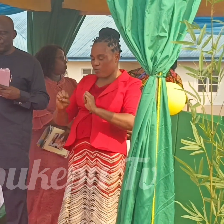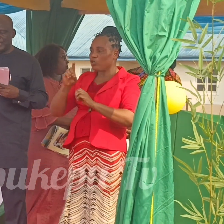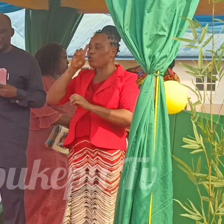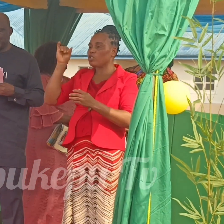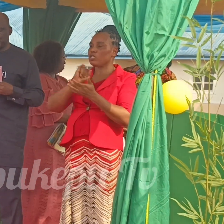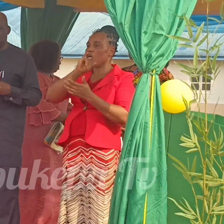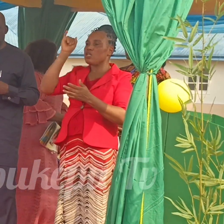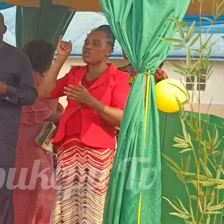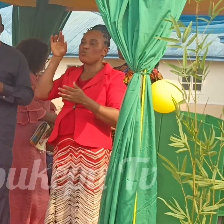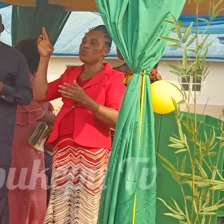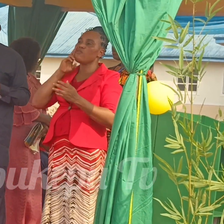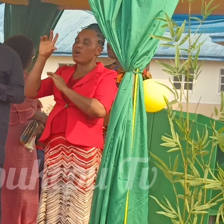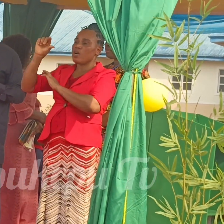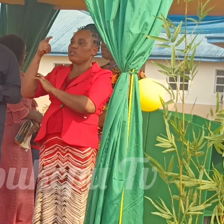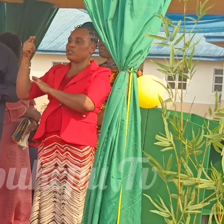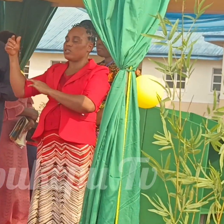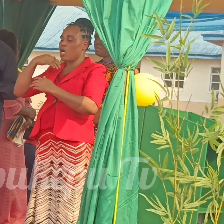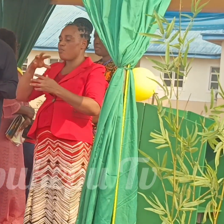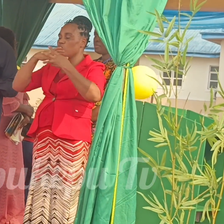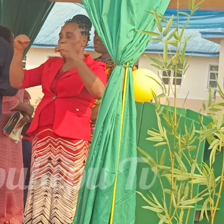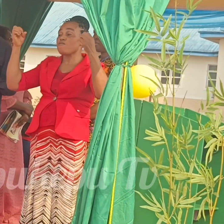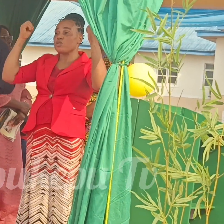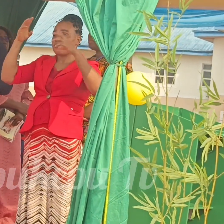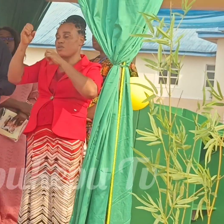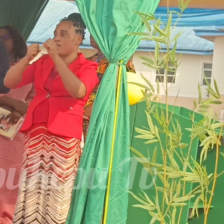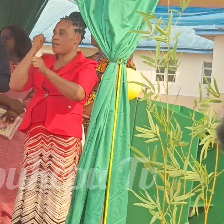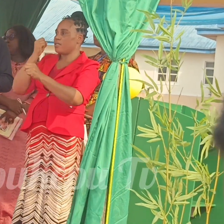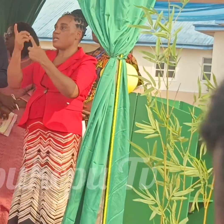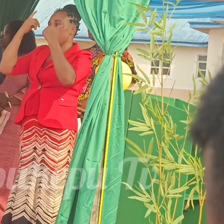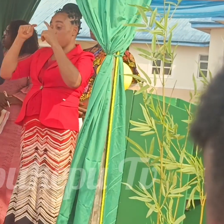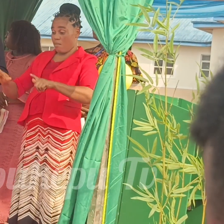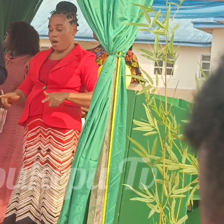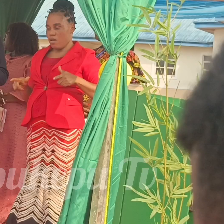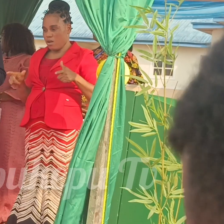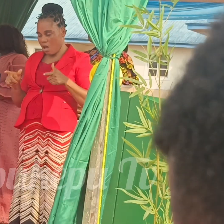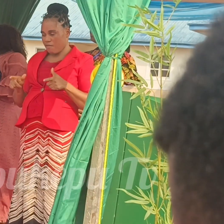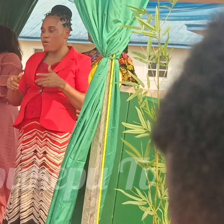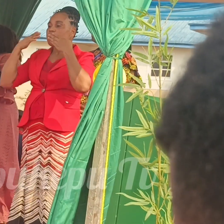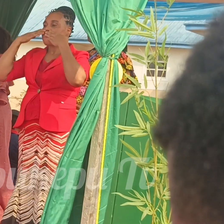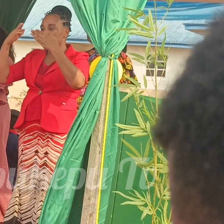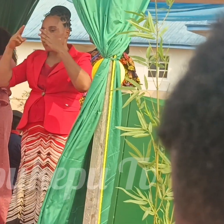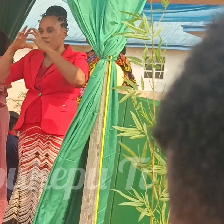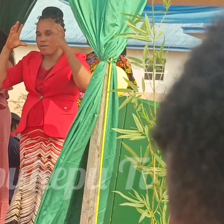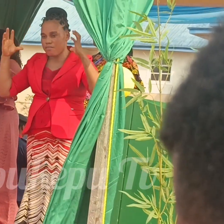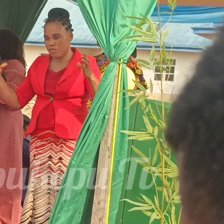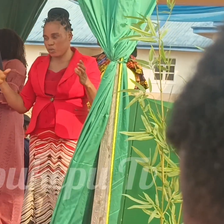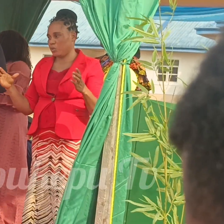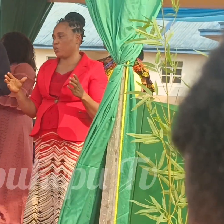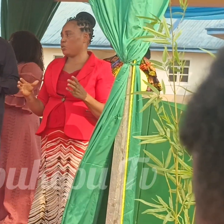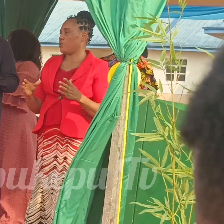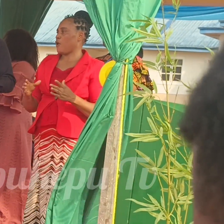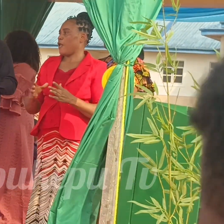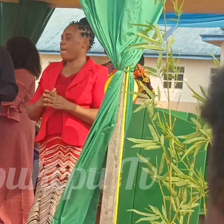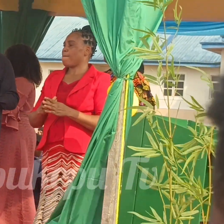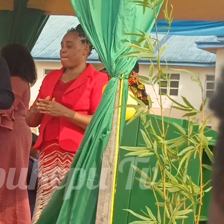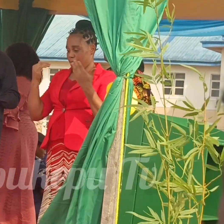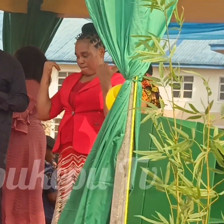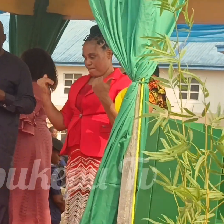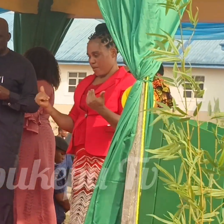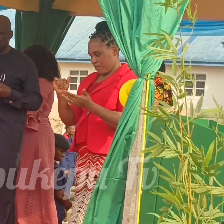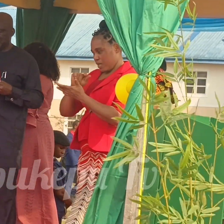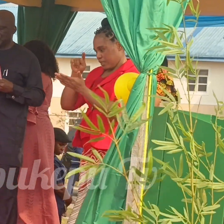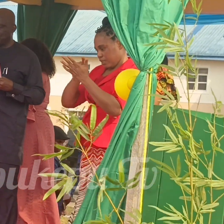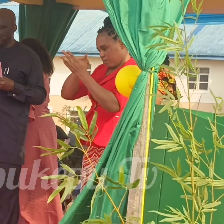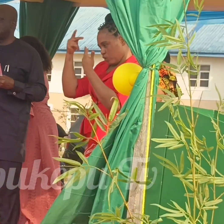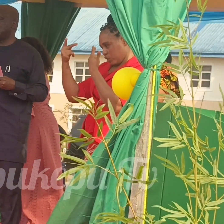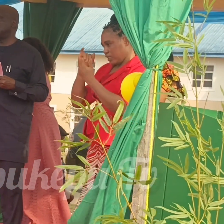Imo River AGG that has been stalled for several years came alive. We thank you very much. Now that this